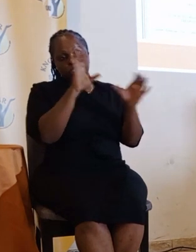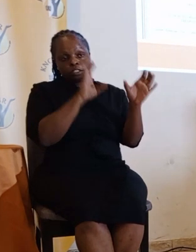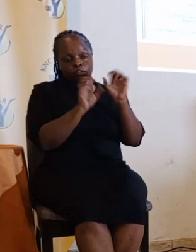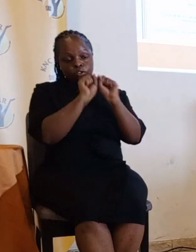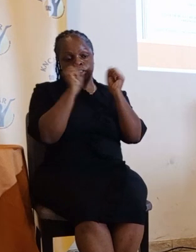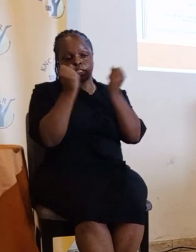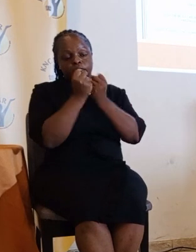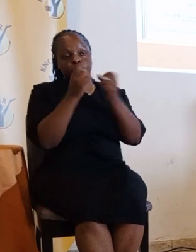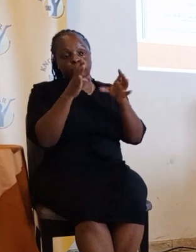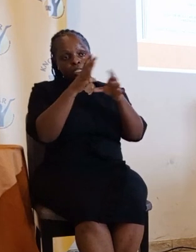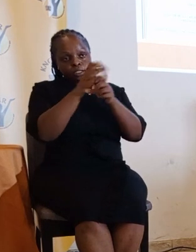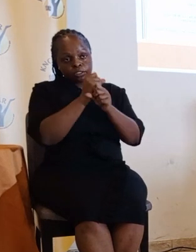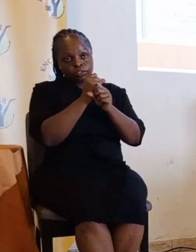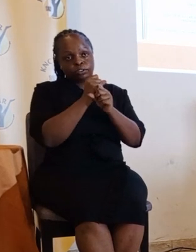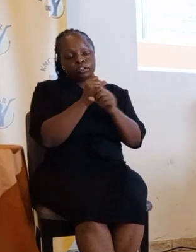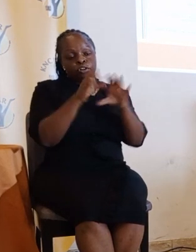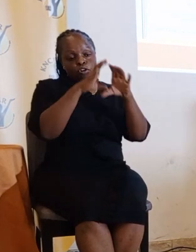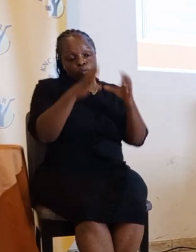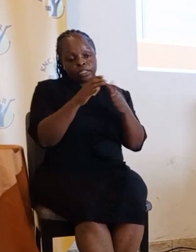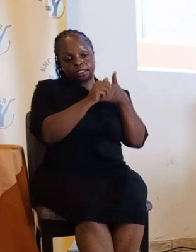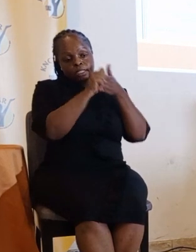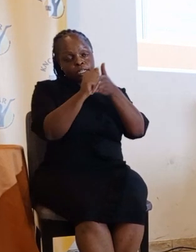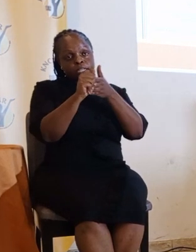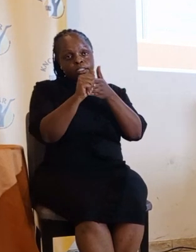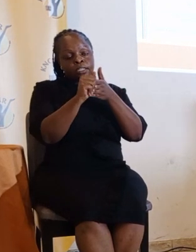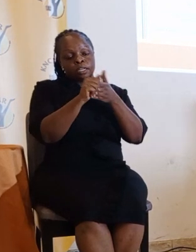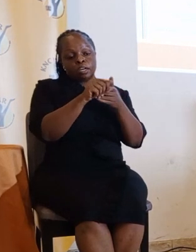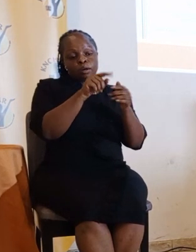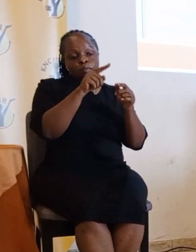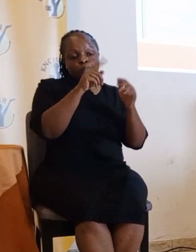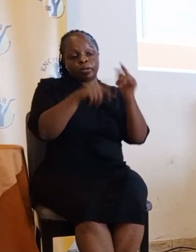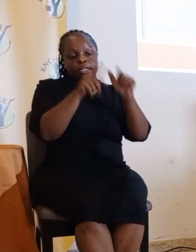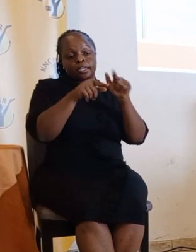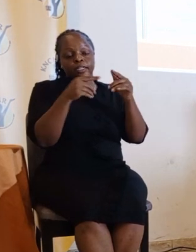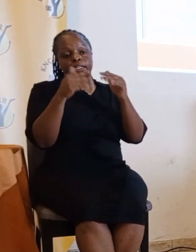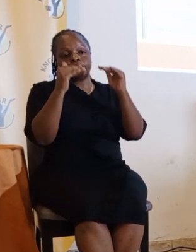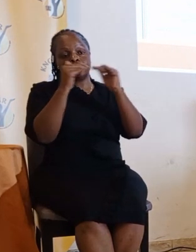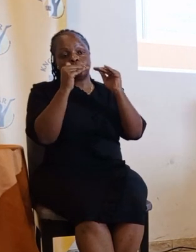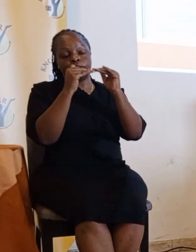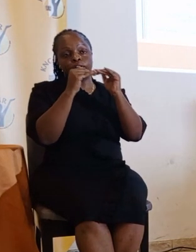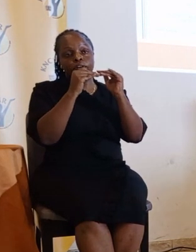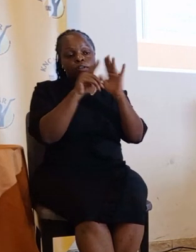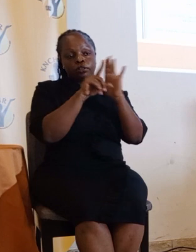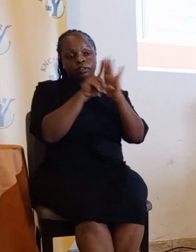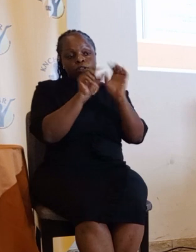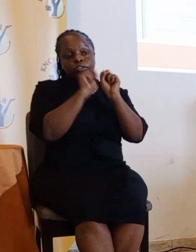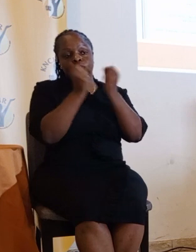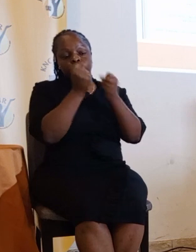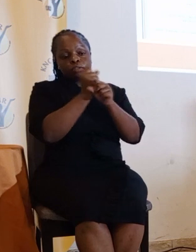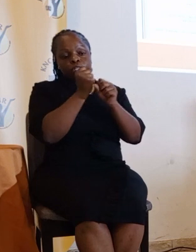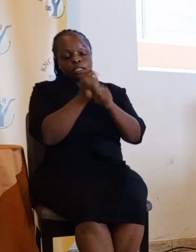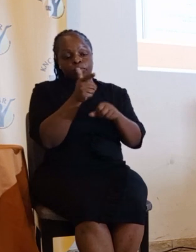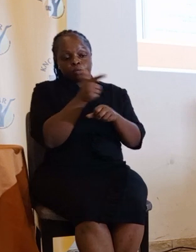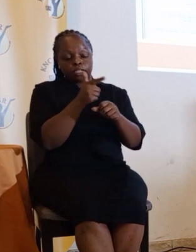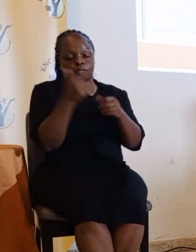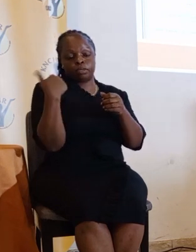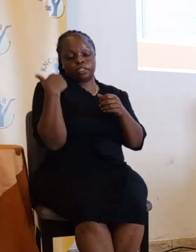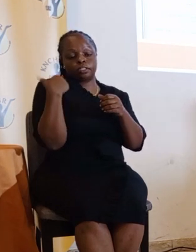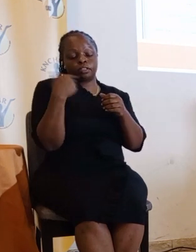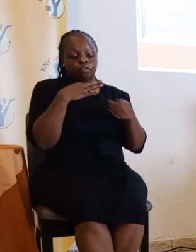society organizations, community leaders, paralegals, social workers, media practitioners,